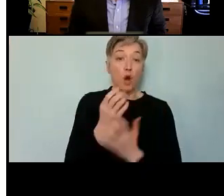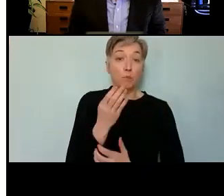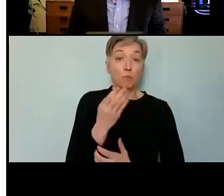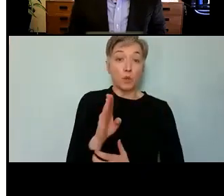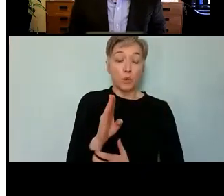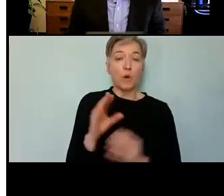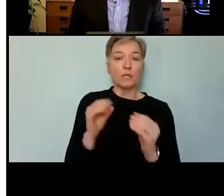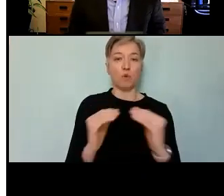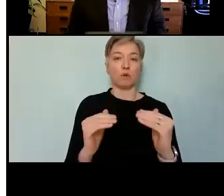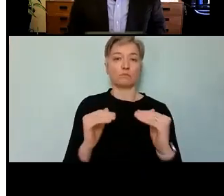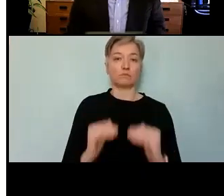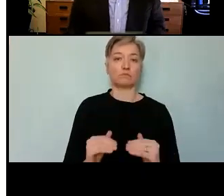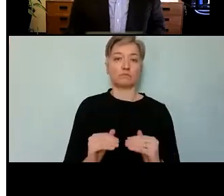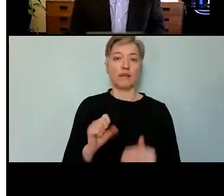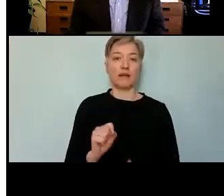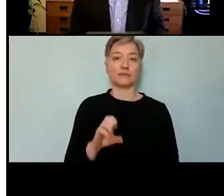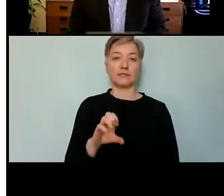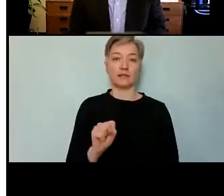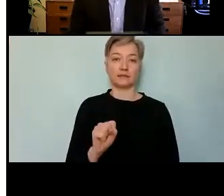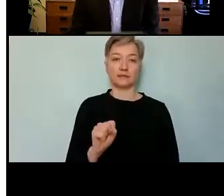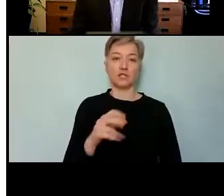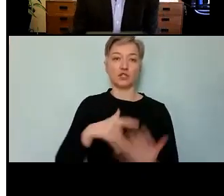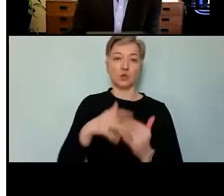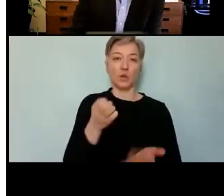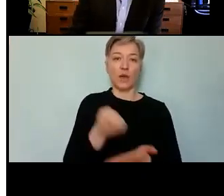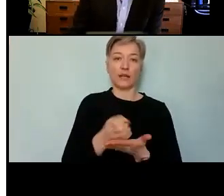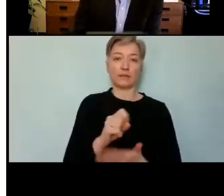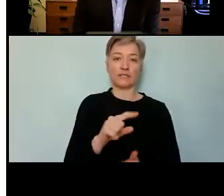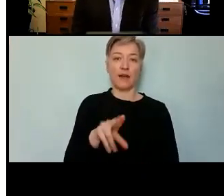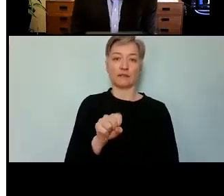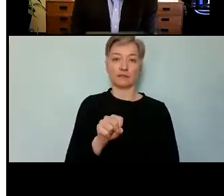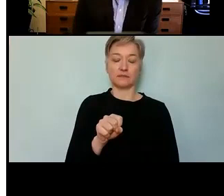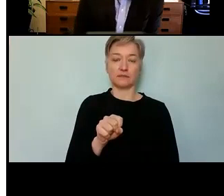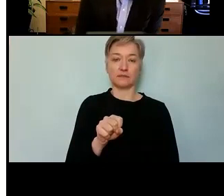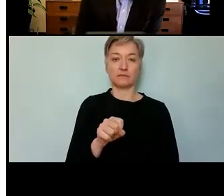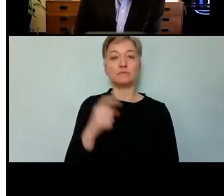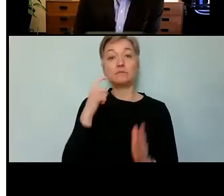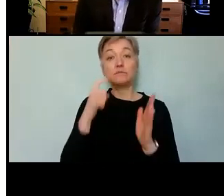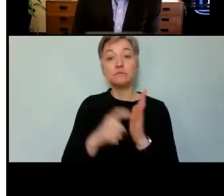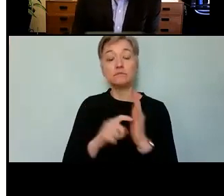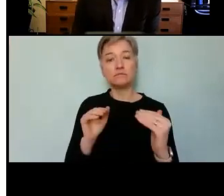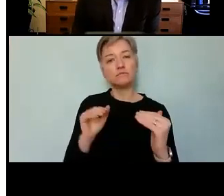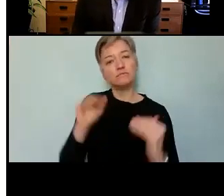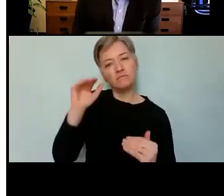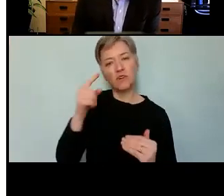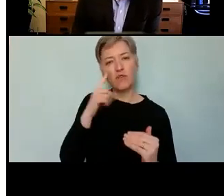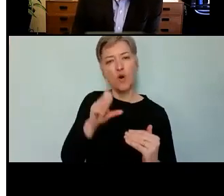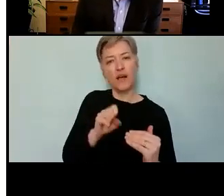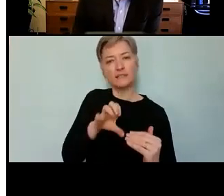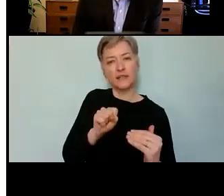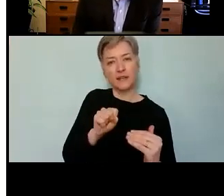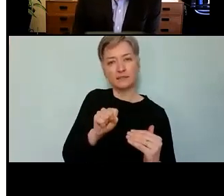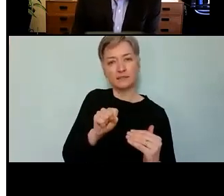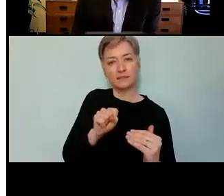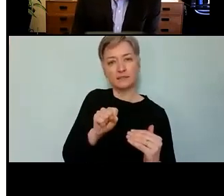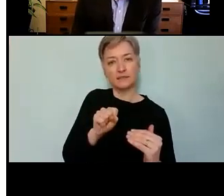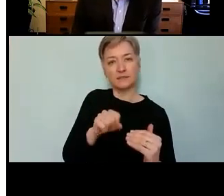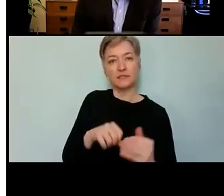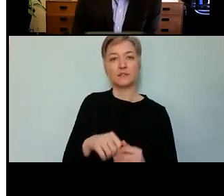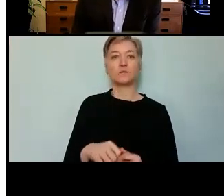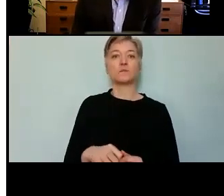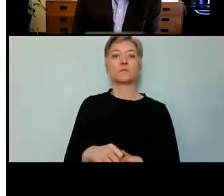socioeconomic status. And as you can see here, there's a lot of disparity in terms of socioeconomic status outside of the